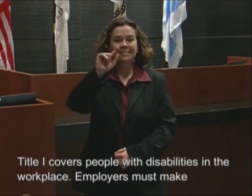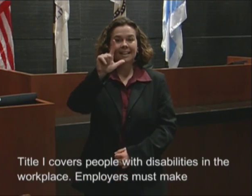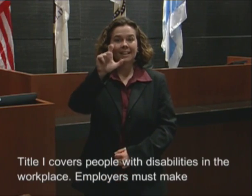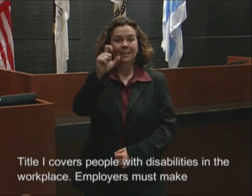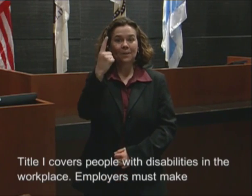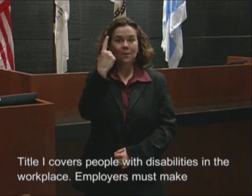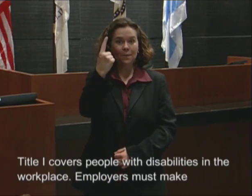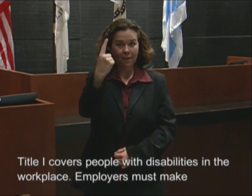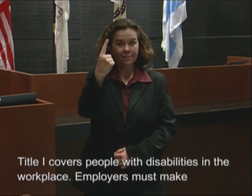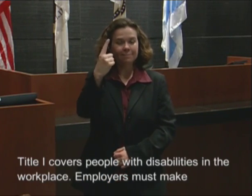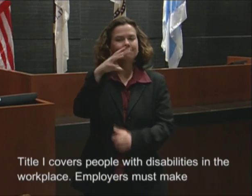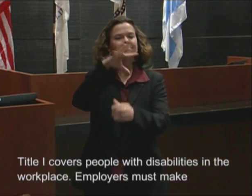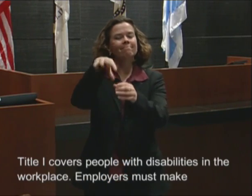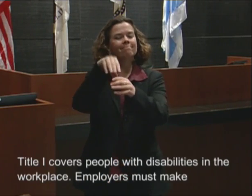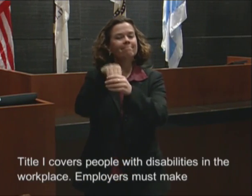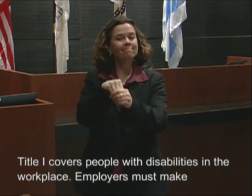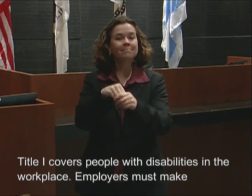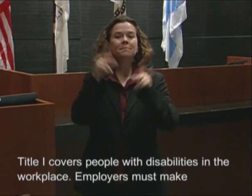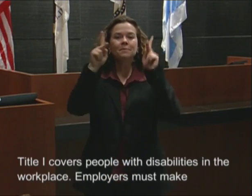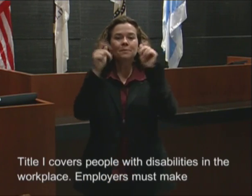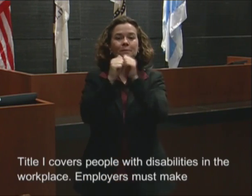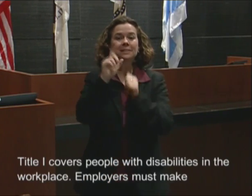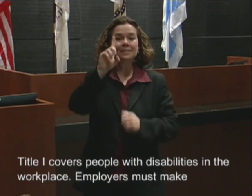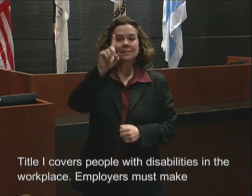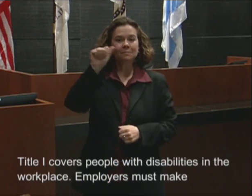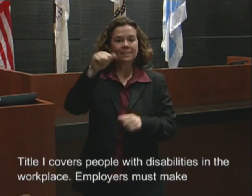Title I covers people with disabilities in the workplace.